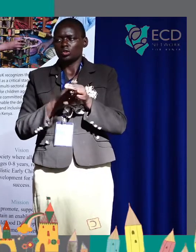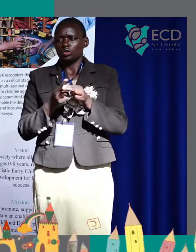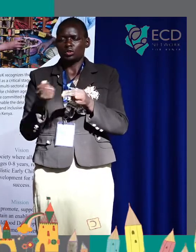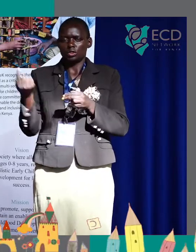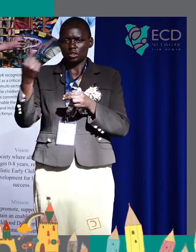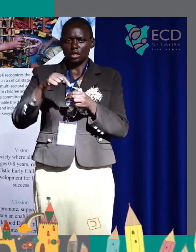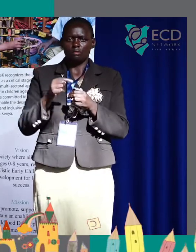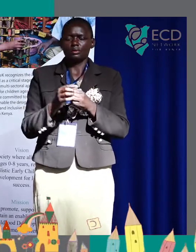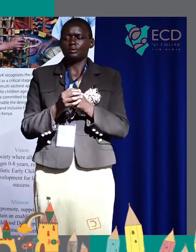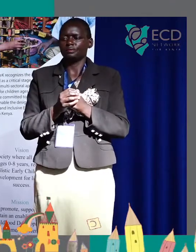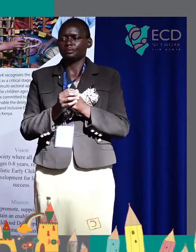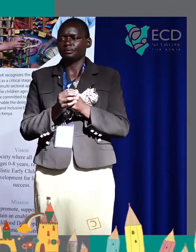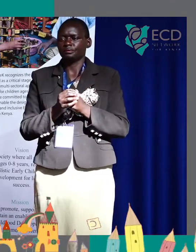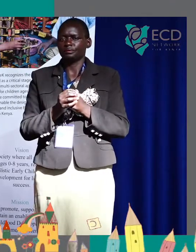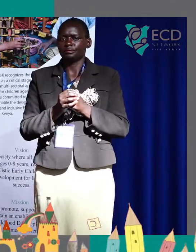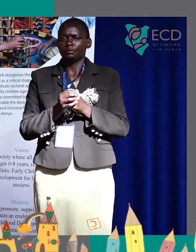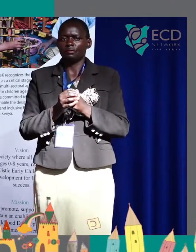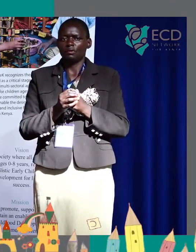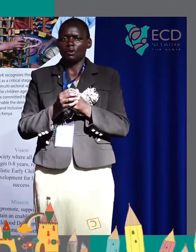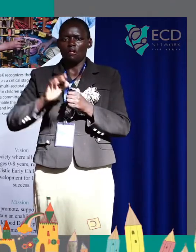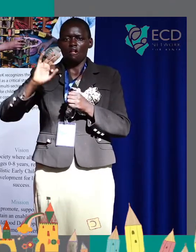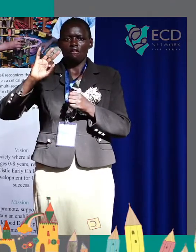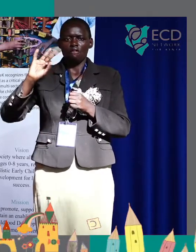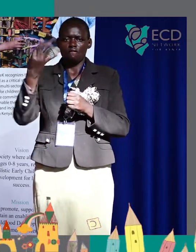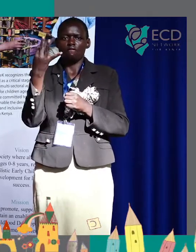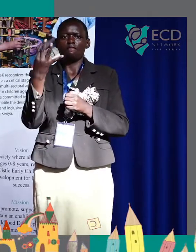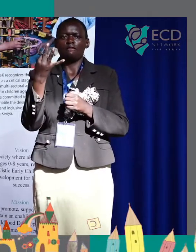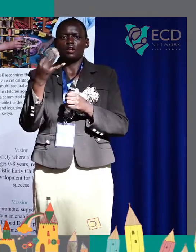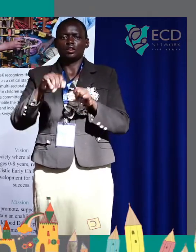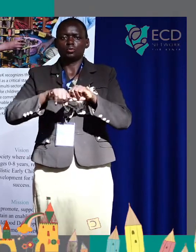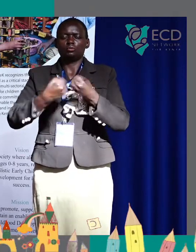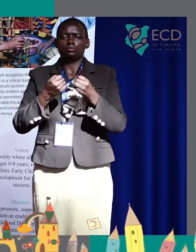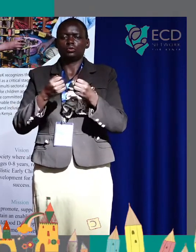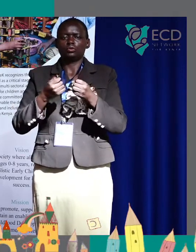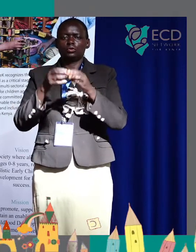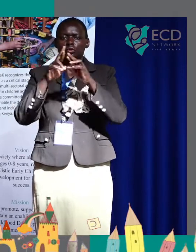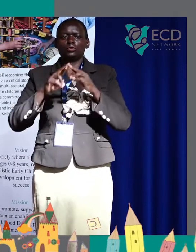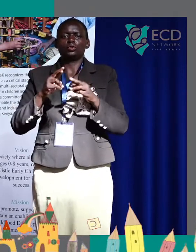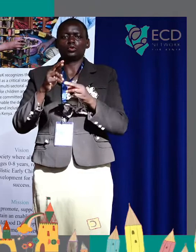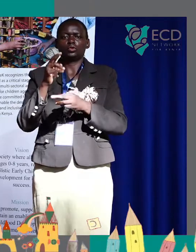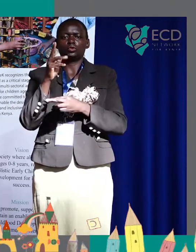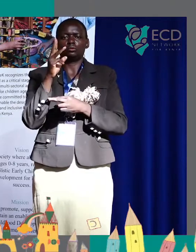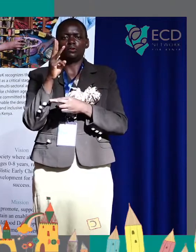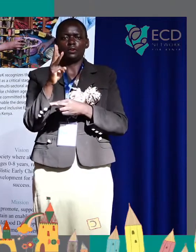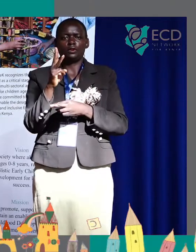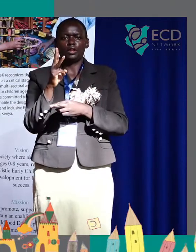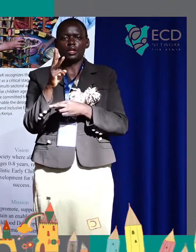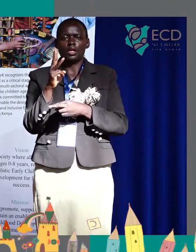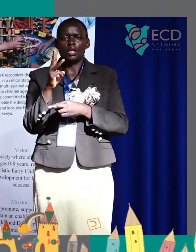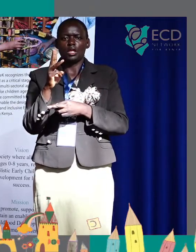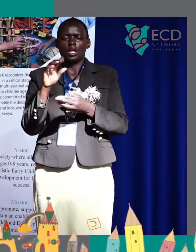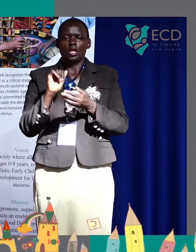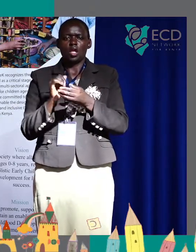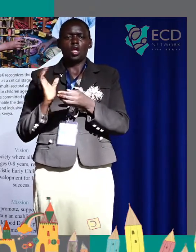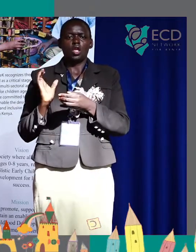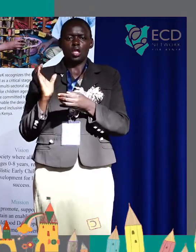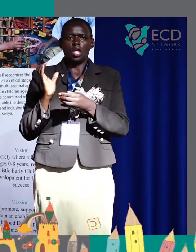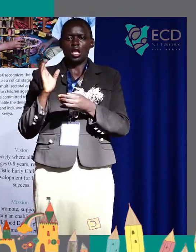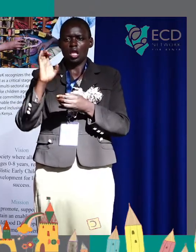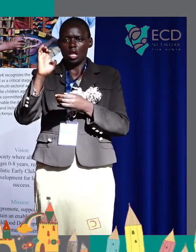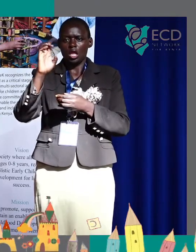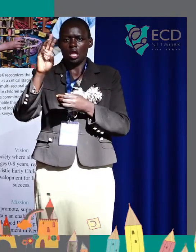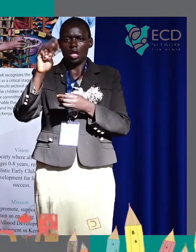then she'll come in. And then the third one is breakout room number 3. And this will be chaired by